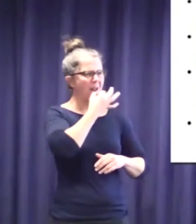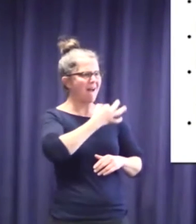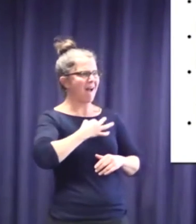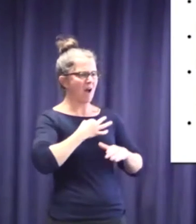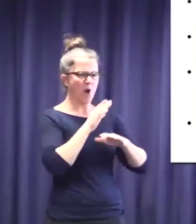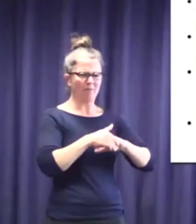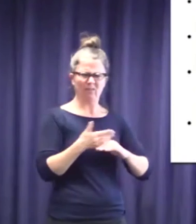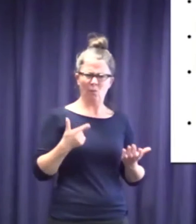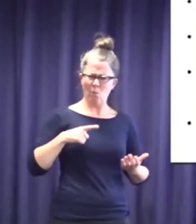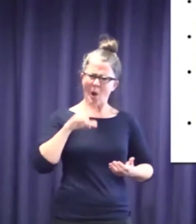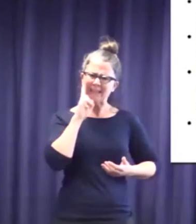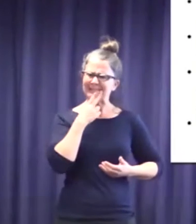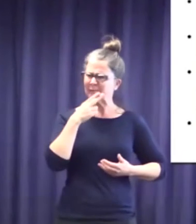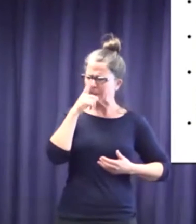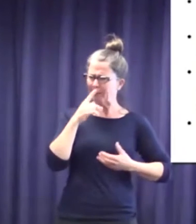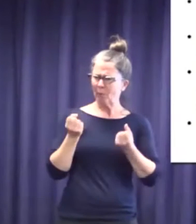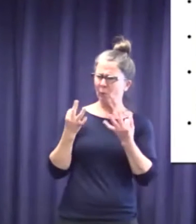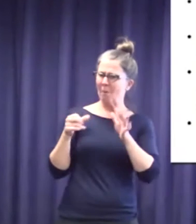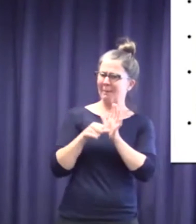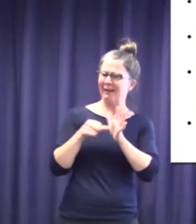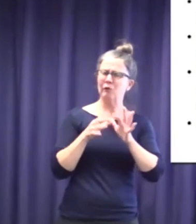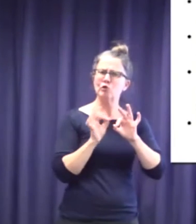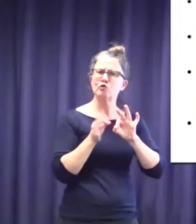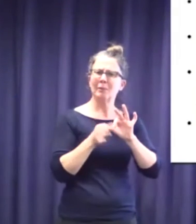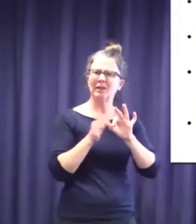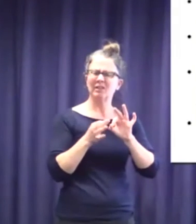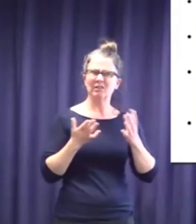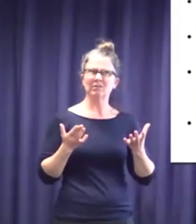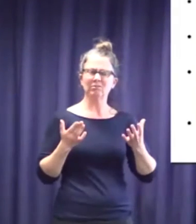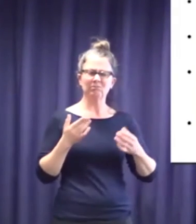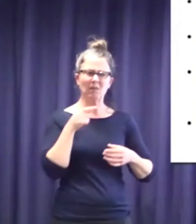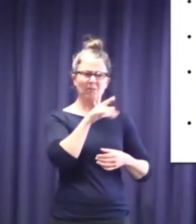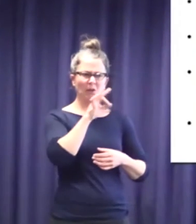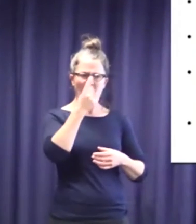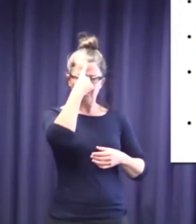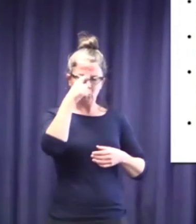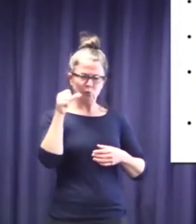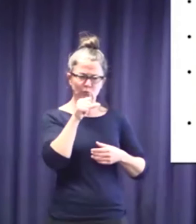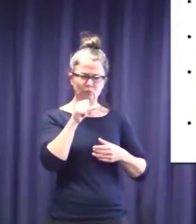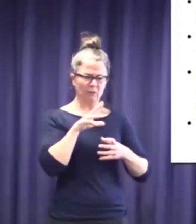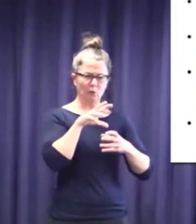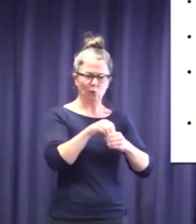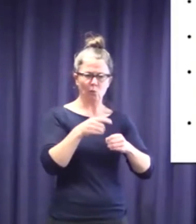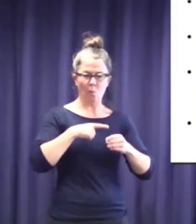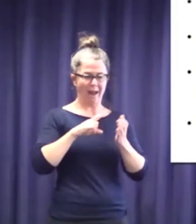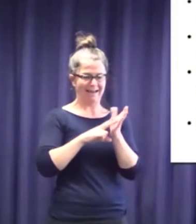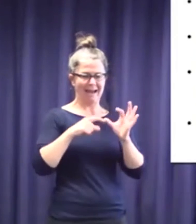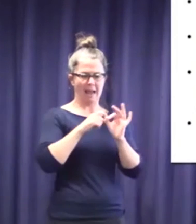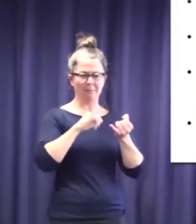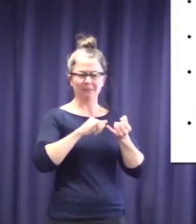you know, deaf people haven't got money for interpreting. They don't think medical interpreting should be included because they think NABS is not included in the